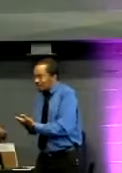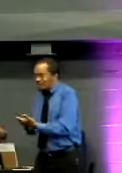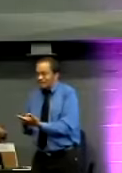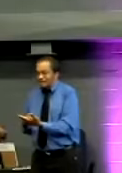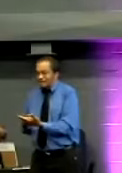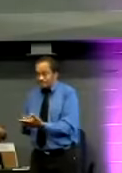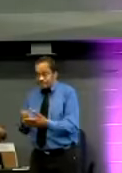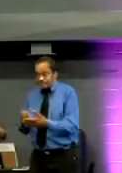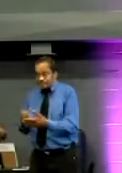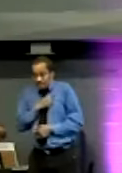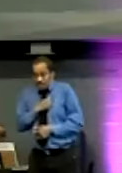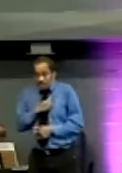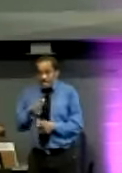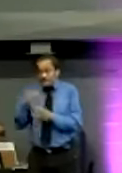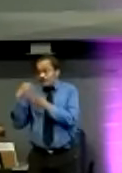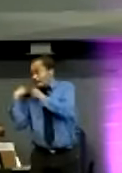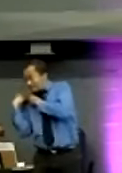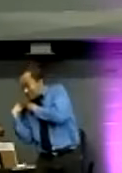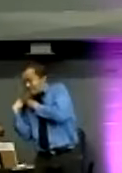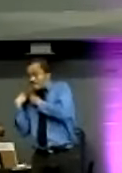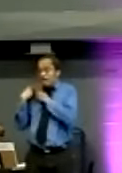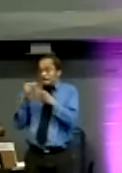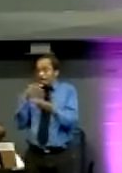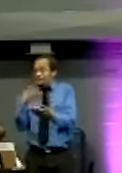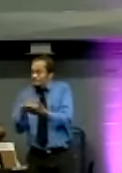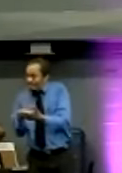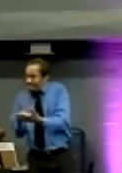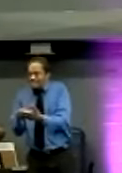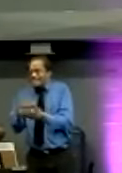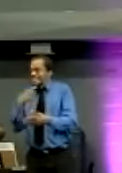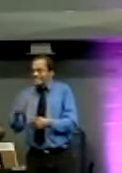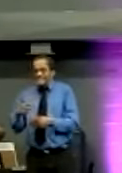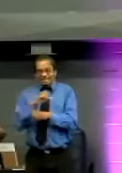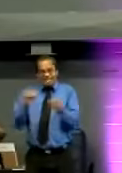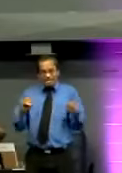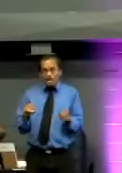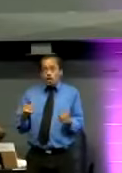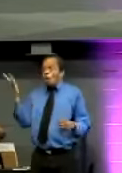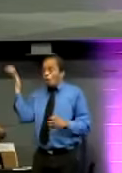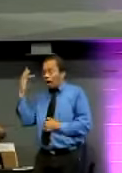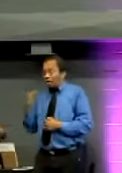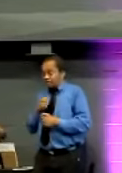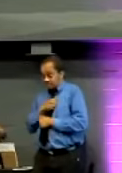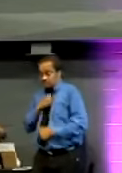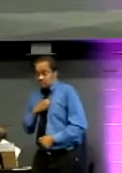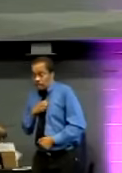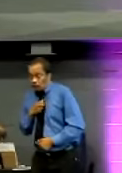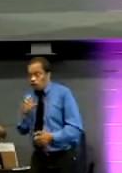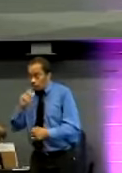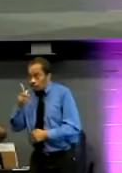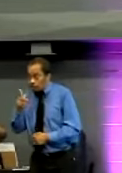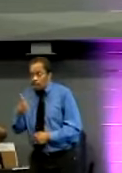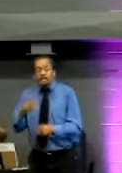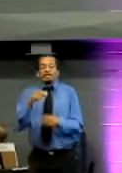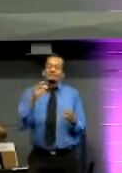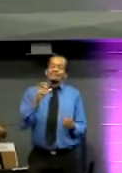means you can no longer burden them about it. You can't bring it up no more. Why? Because they're released. Okay, yeah, I got you. That